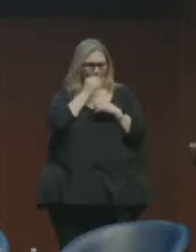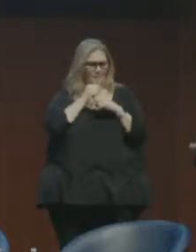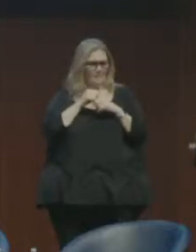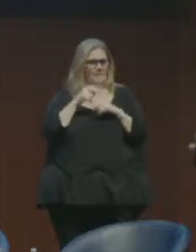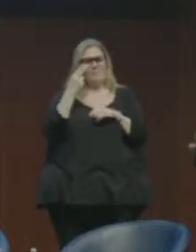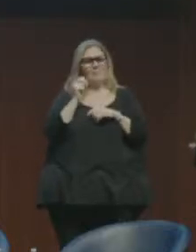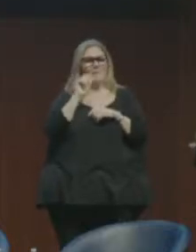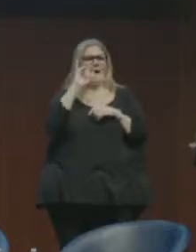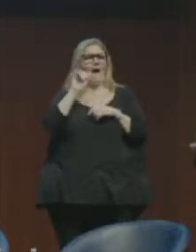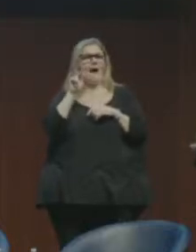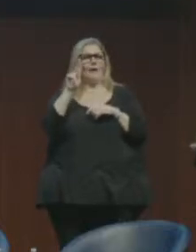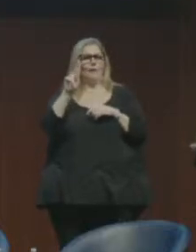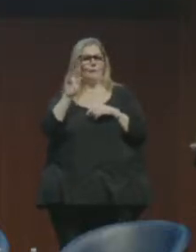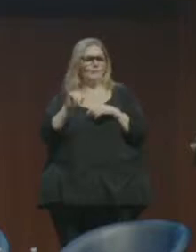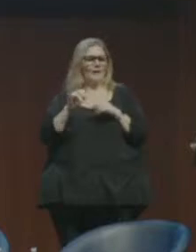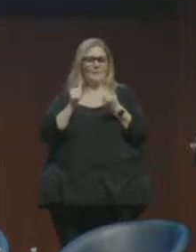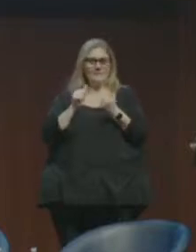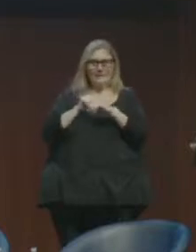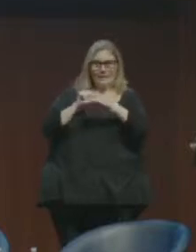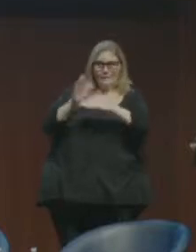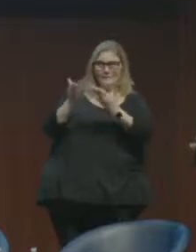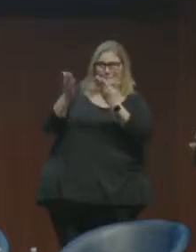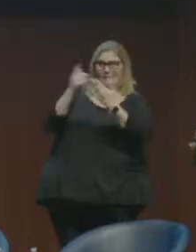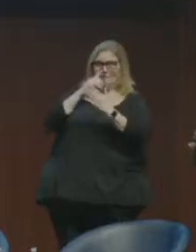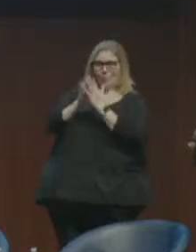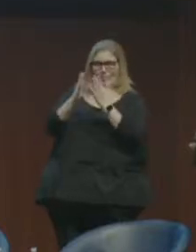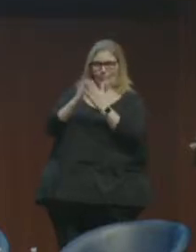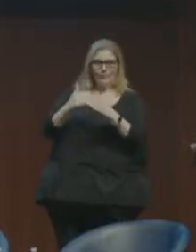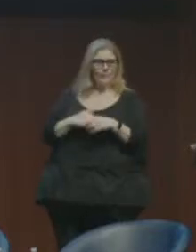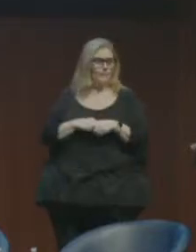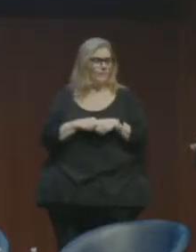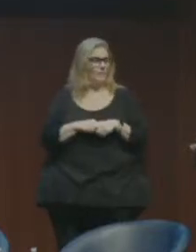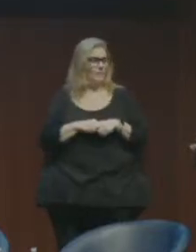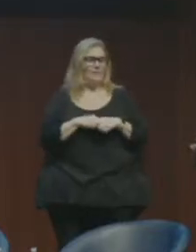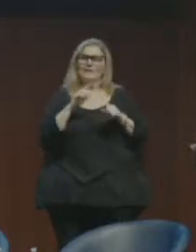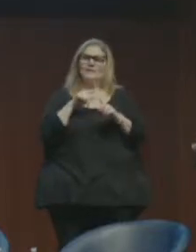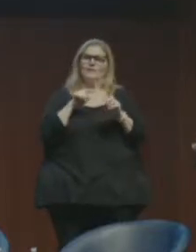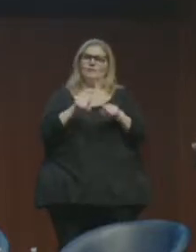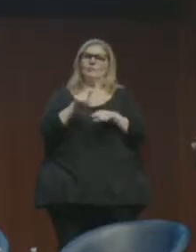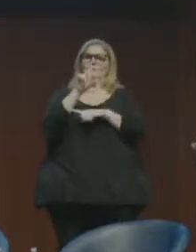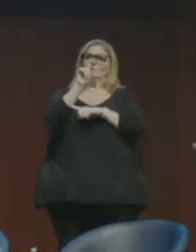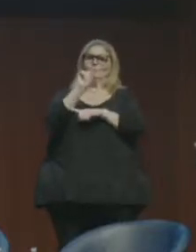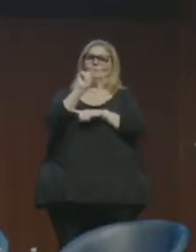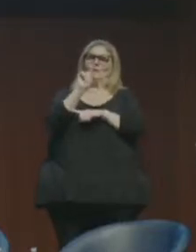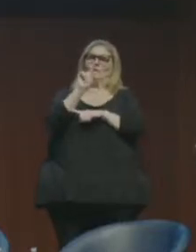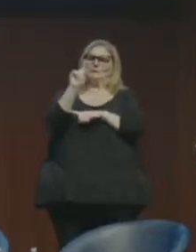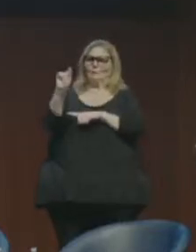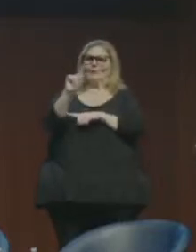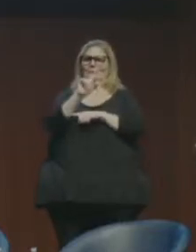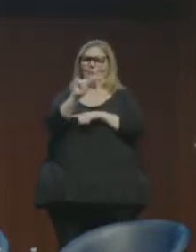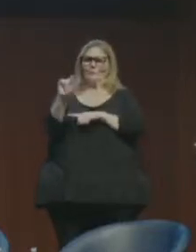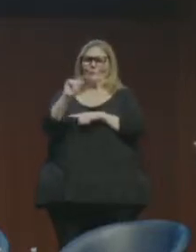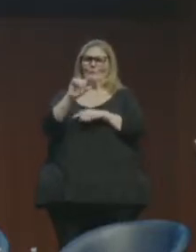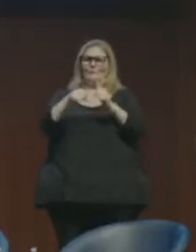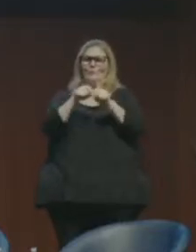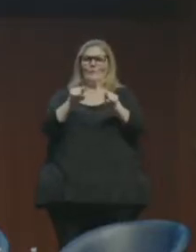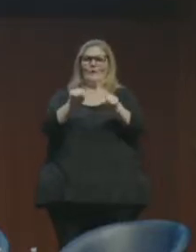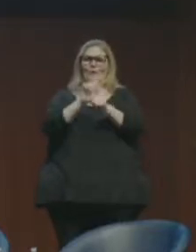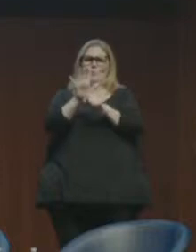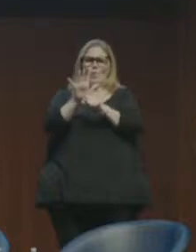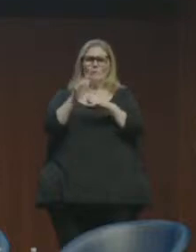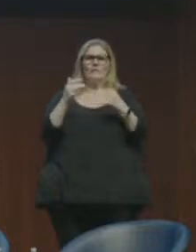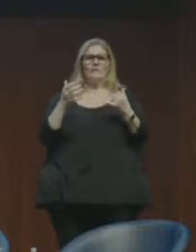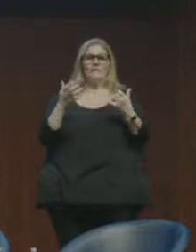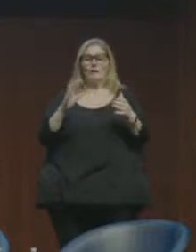the haikus that I've submitted for the book. In the heights of 2020, which has been